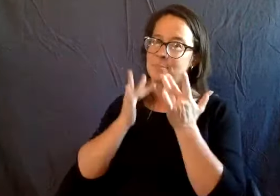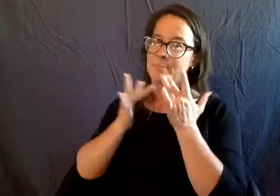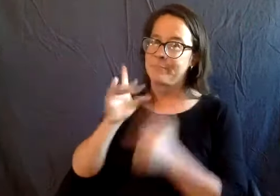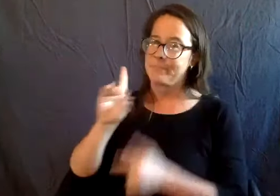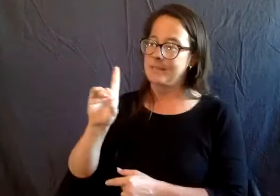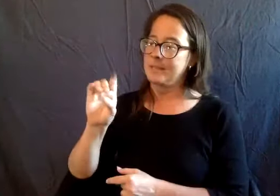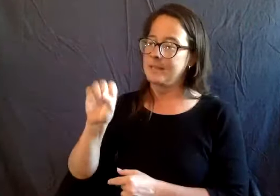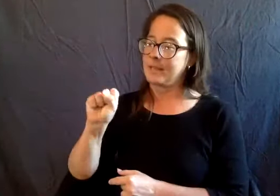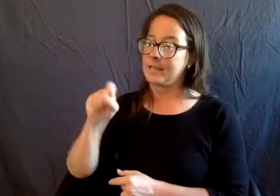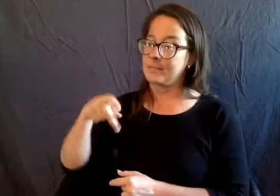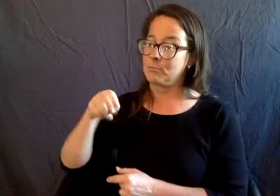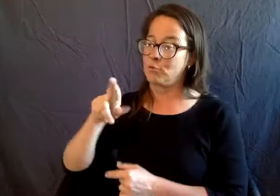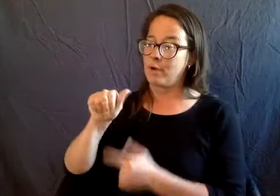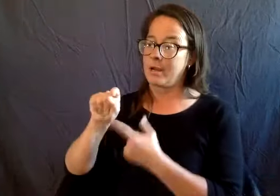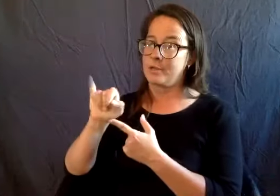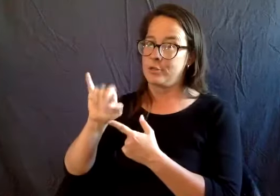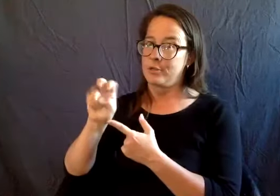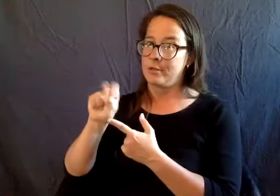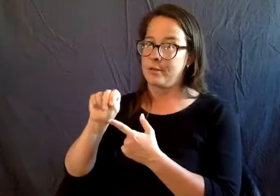the first initial of every one of those words is this,